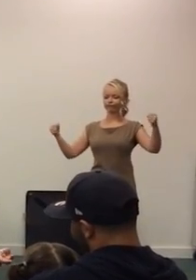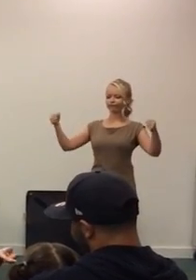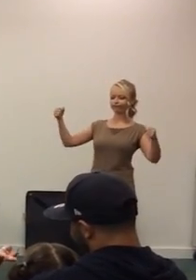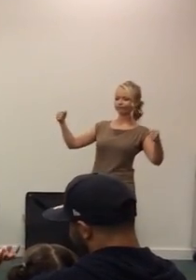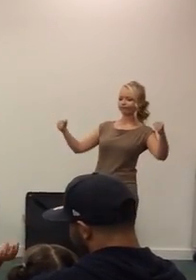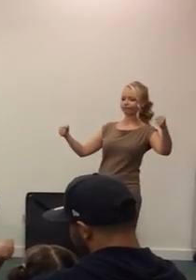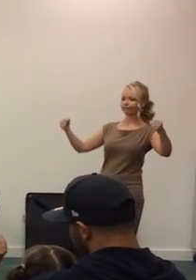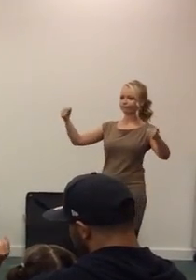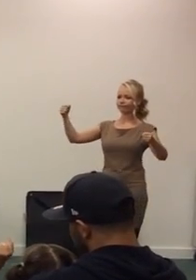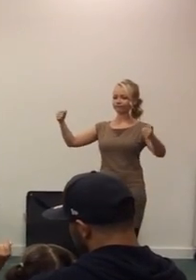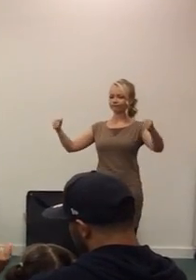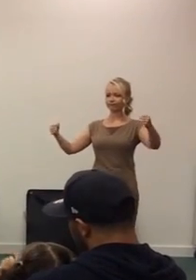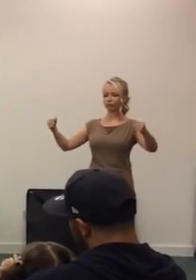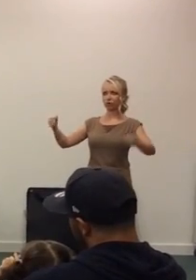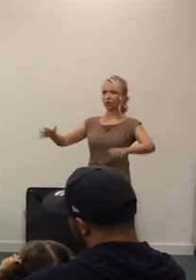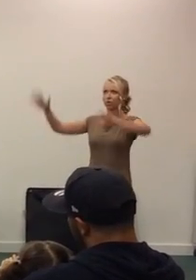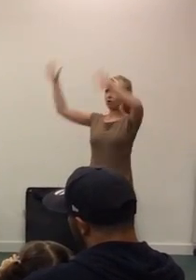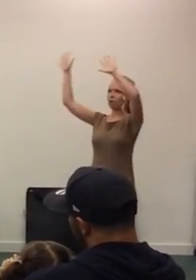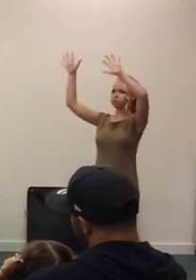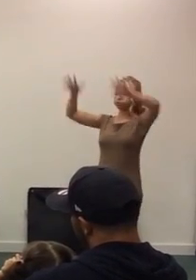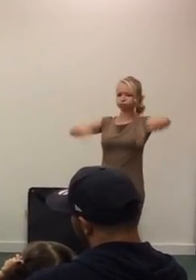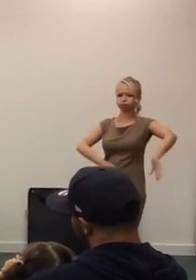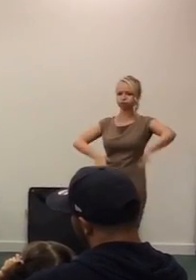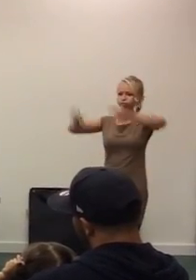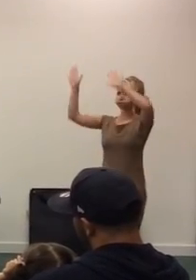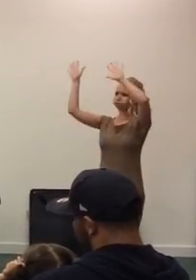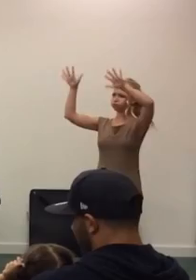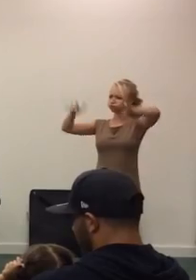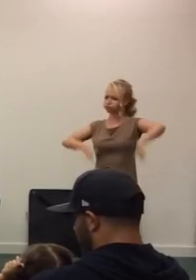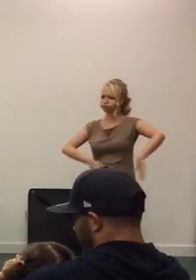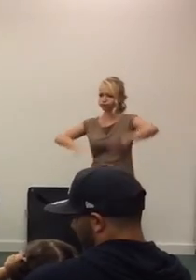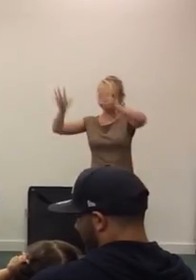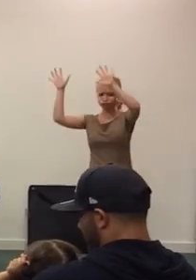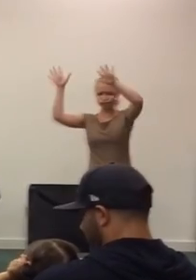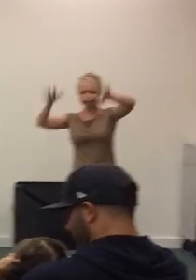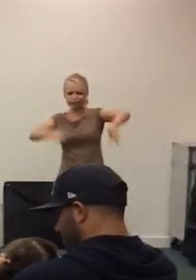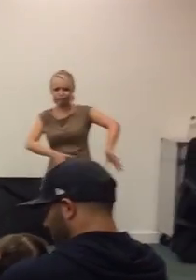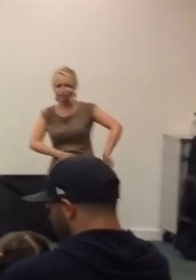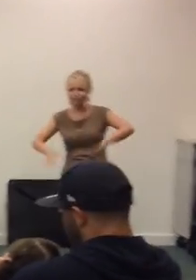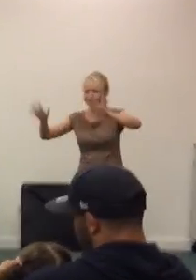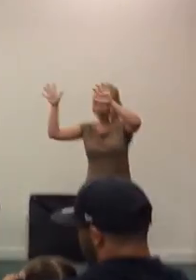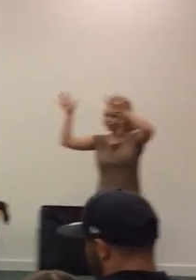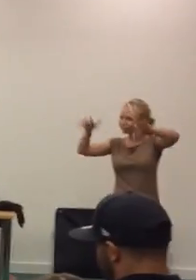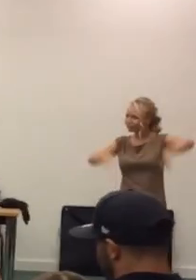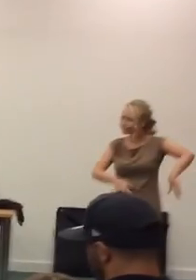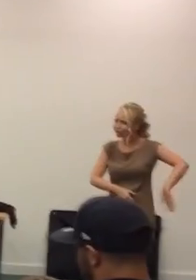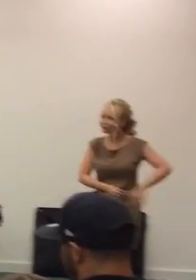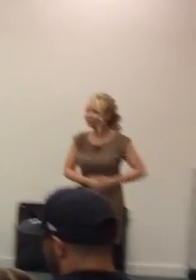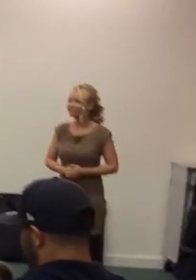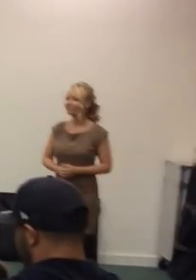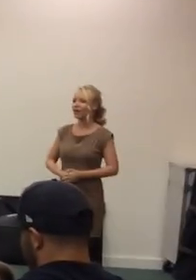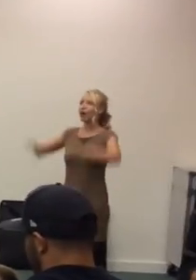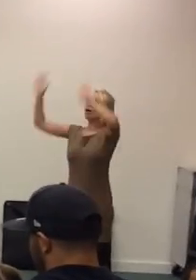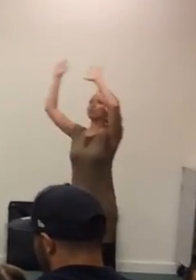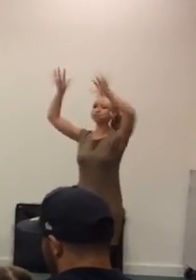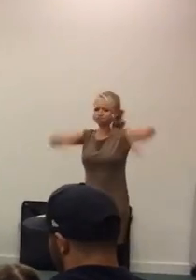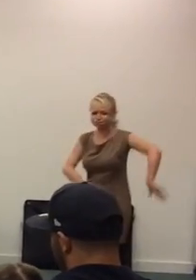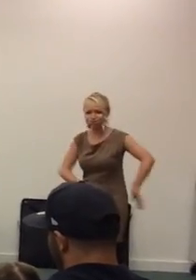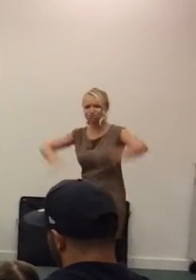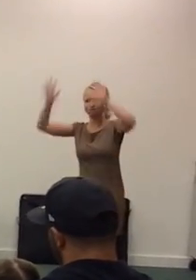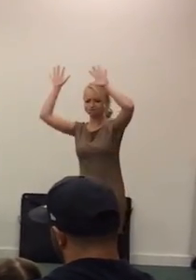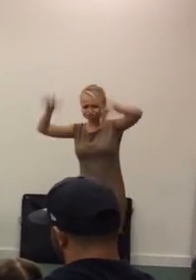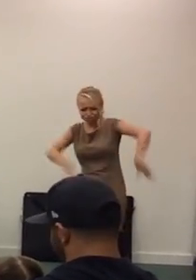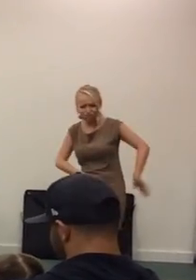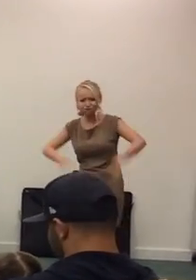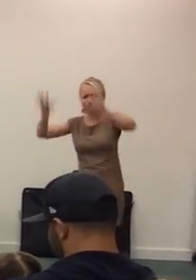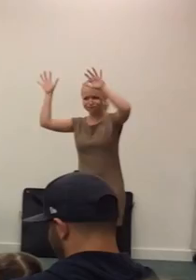home, and it was raining hard. You're right. How was it? Oh, it's harder than that.